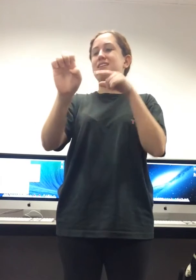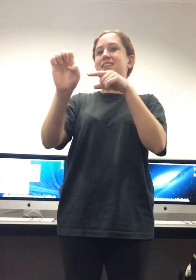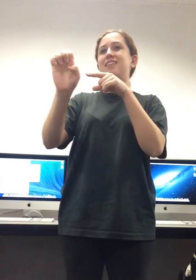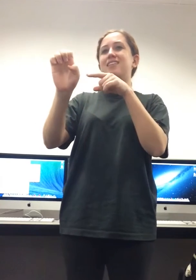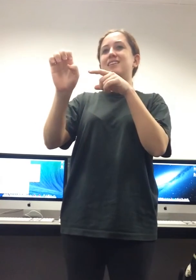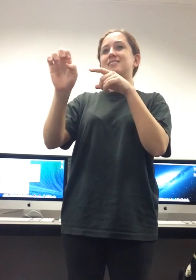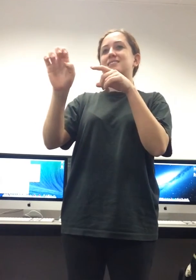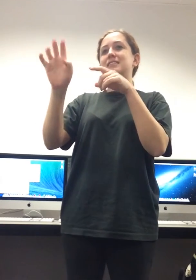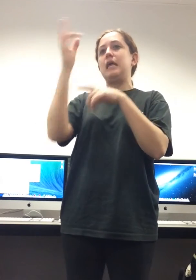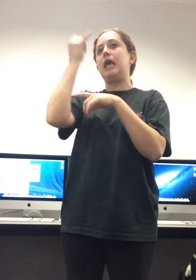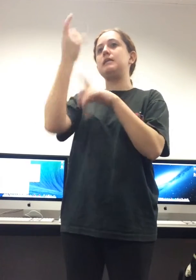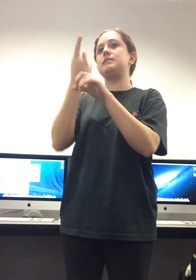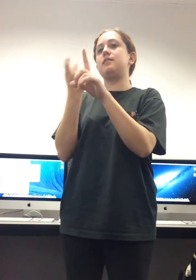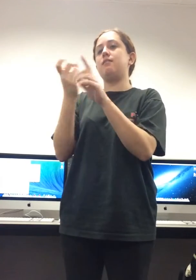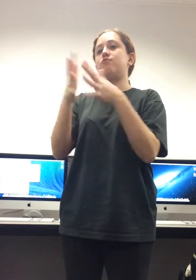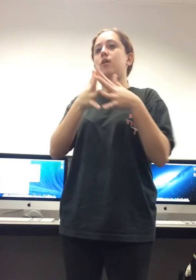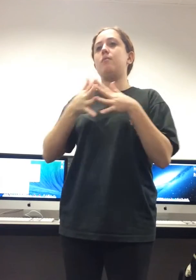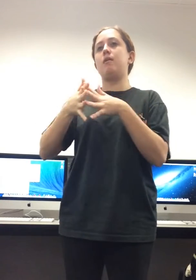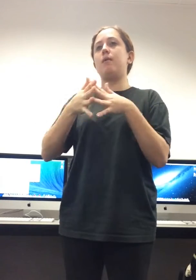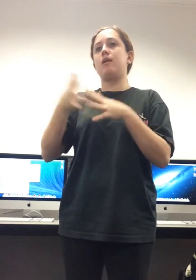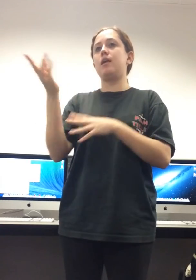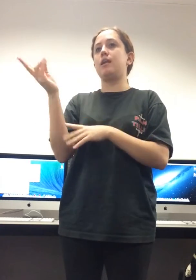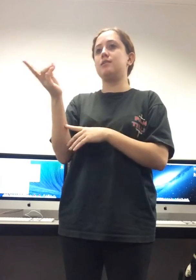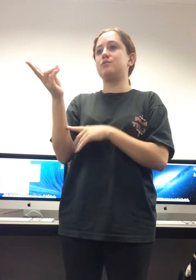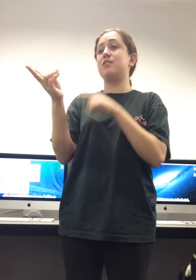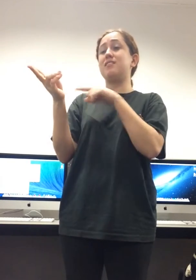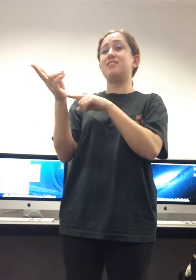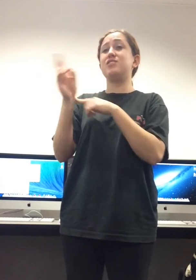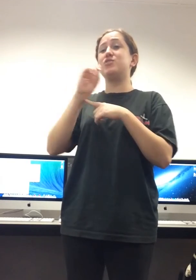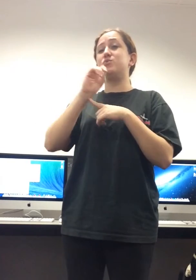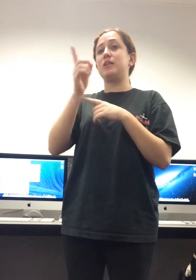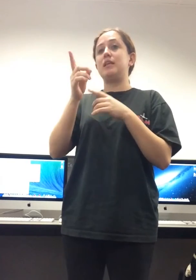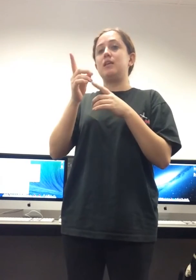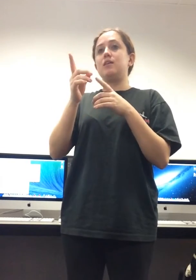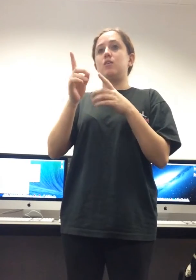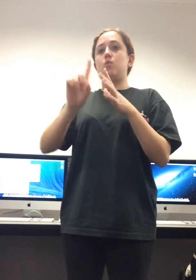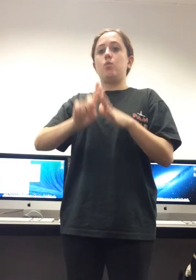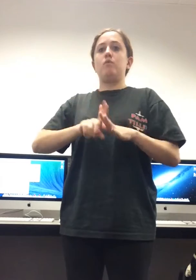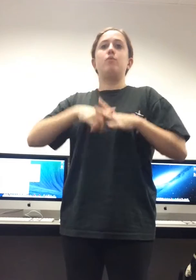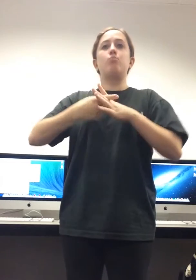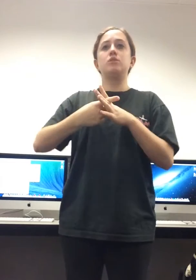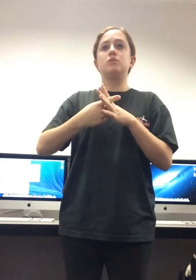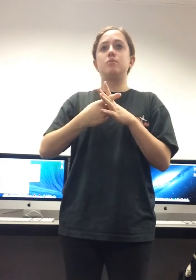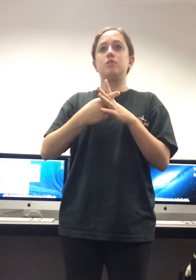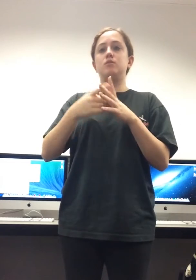really is one of the principles of our entire government and system.